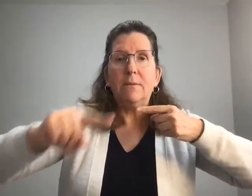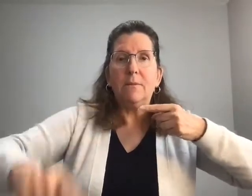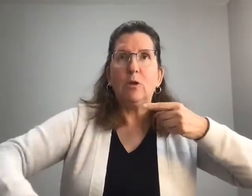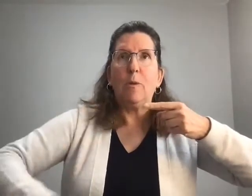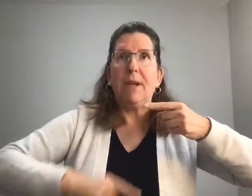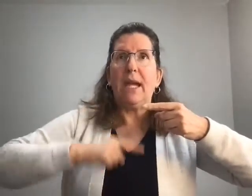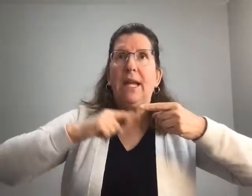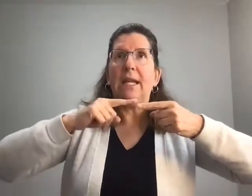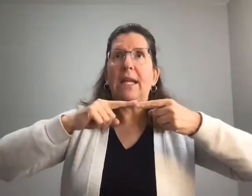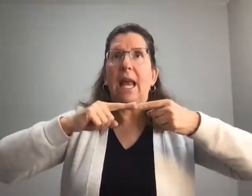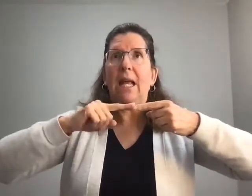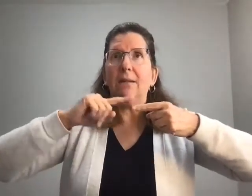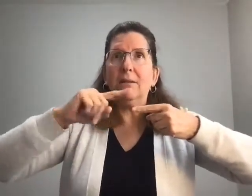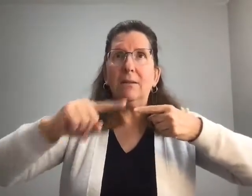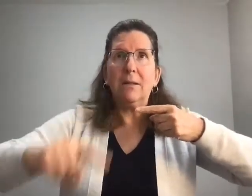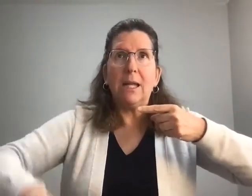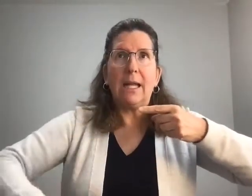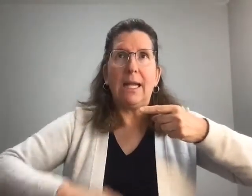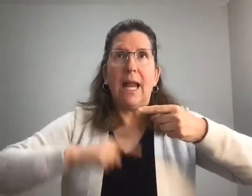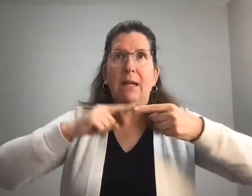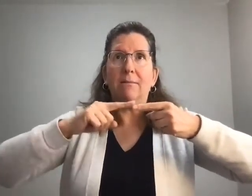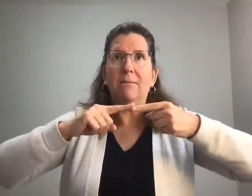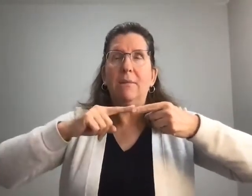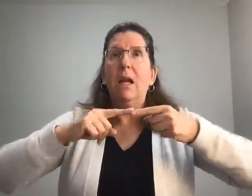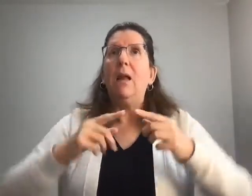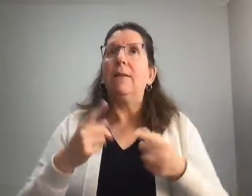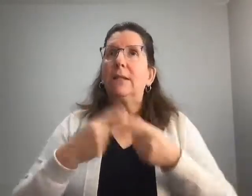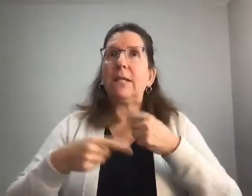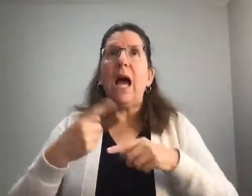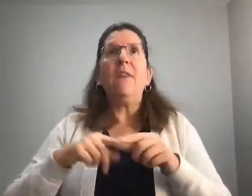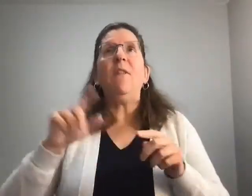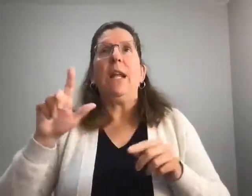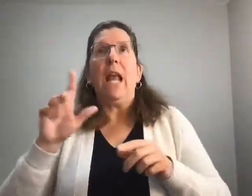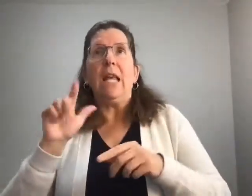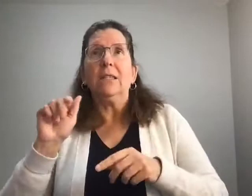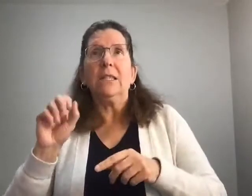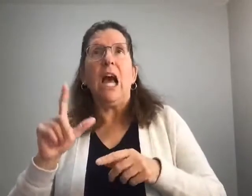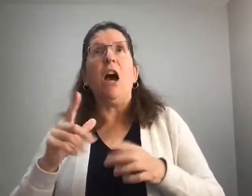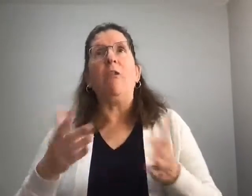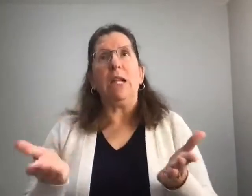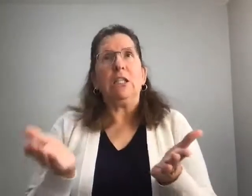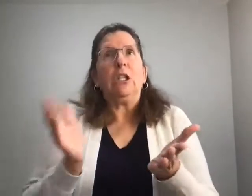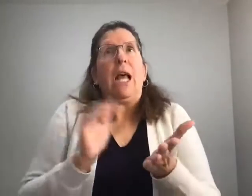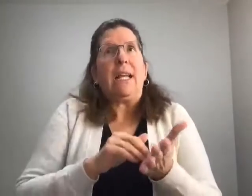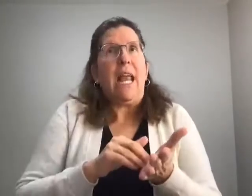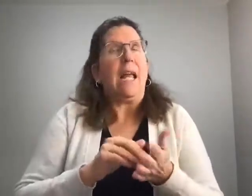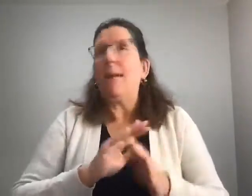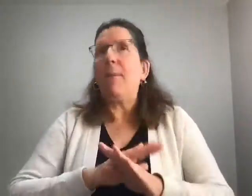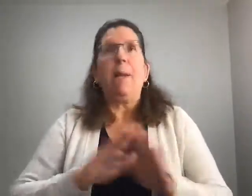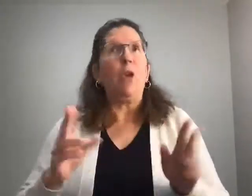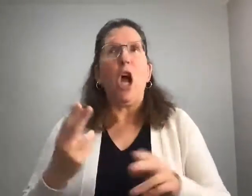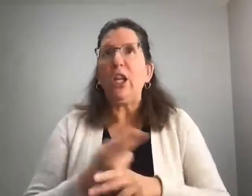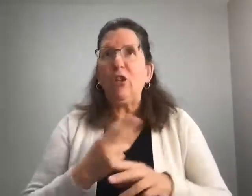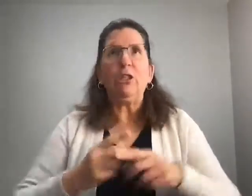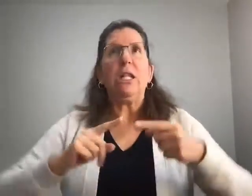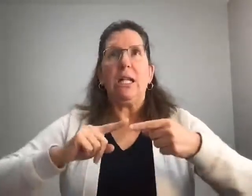to begin again and again. The sign in ASL is again, but I'm not using it.